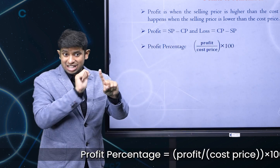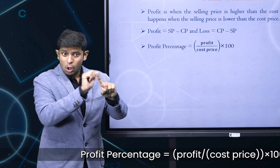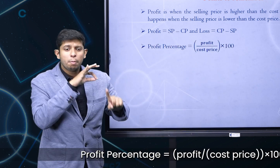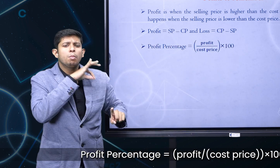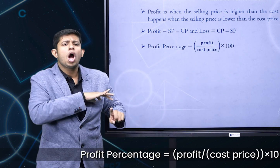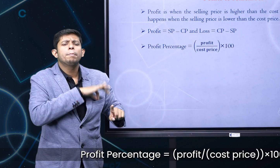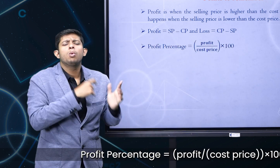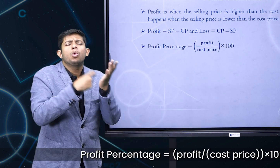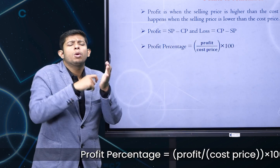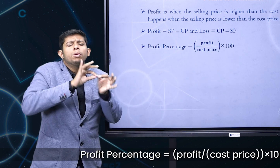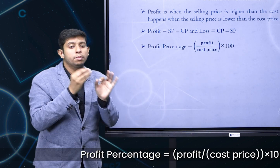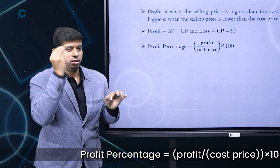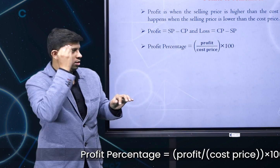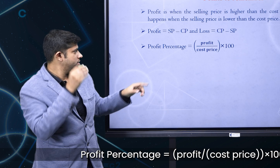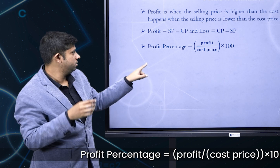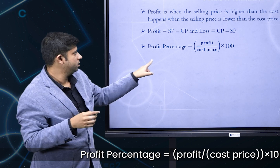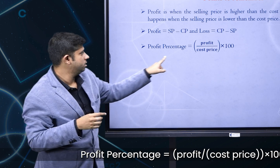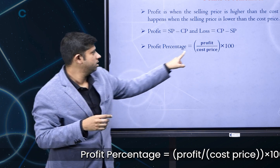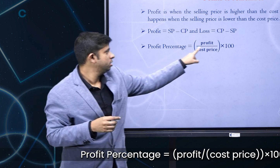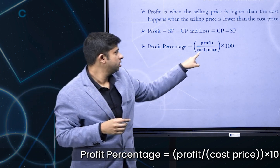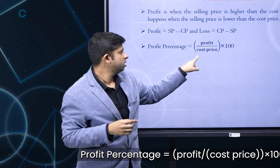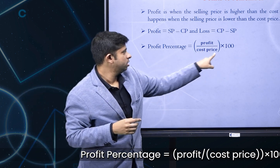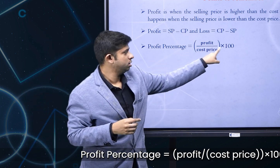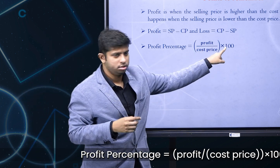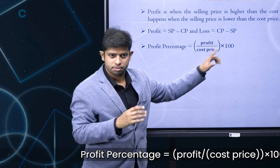Profit percentage equals to profit by cost price into 100.